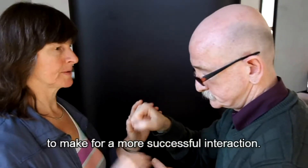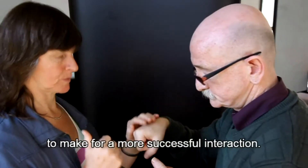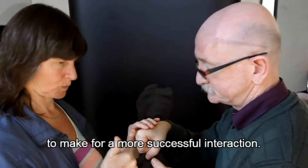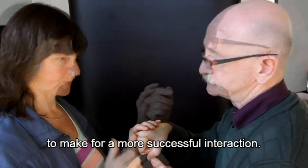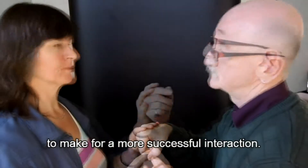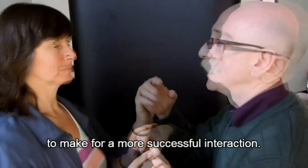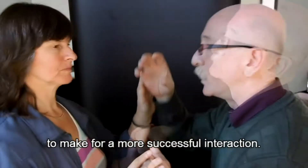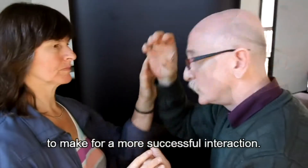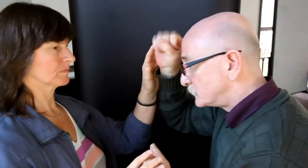interaction.